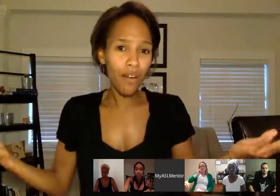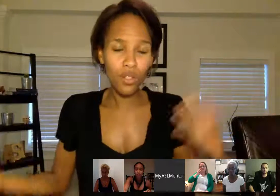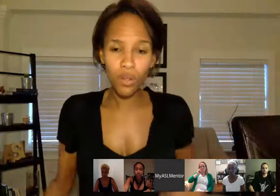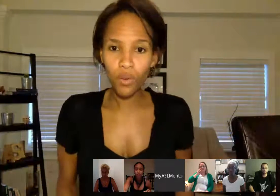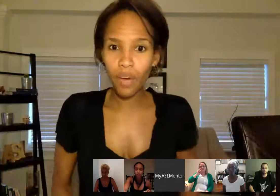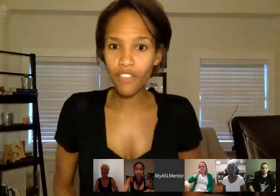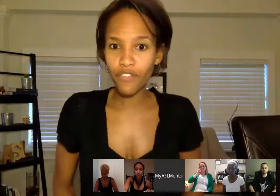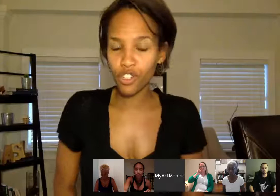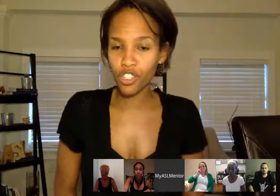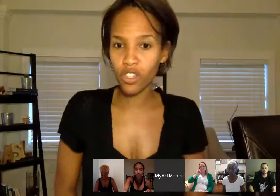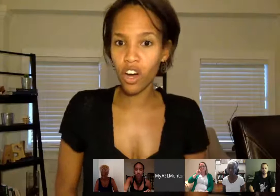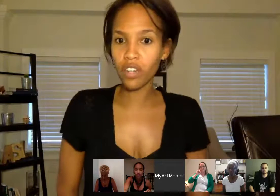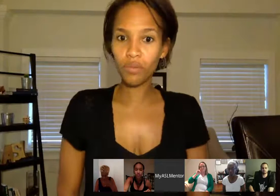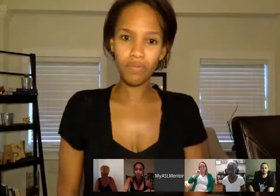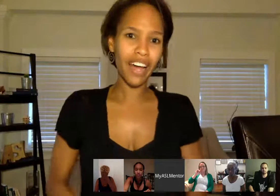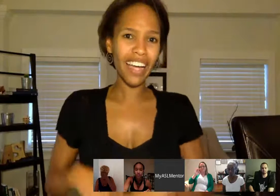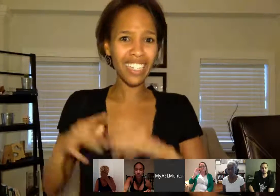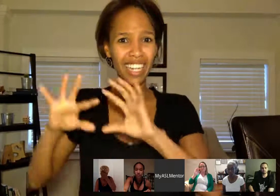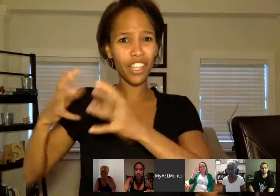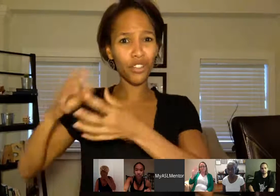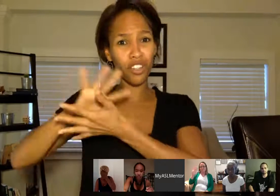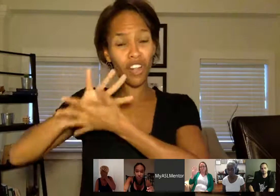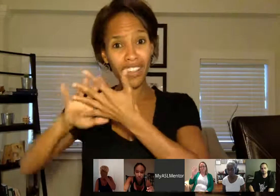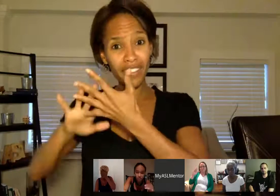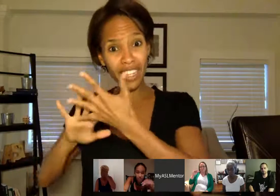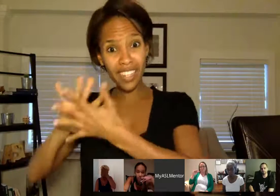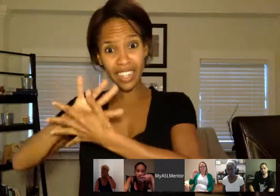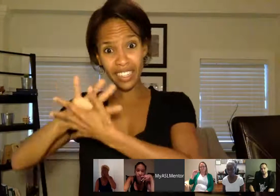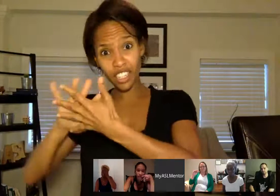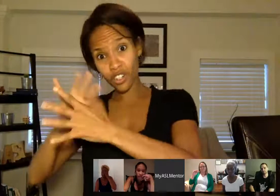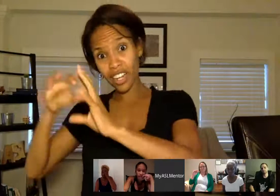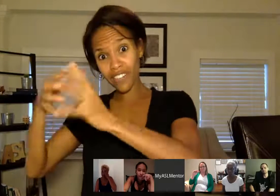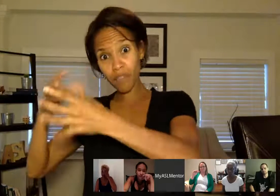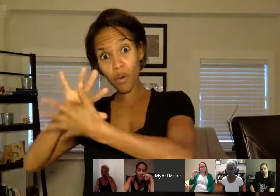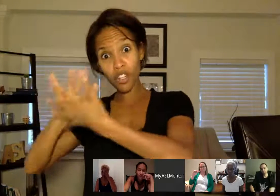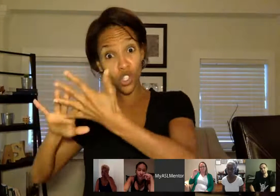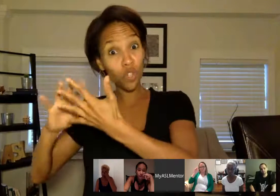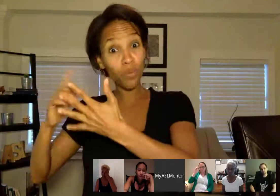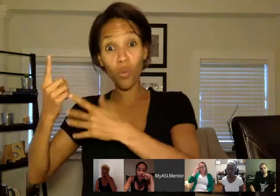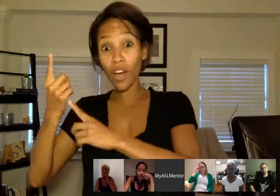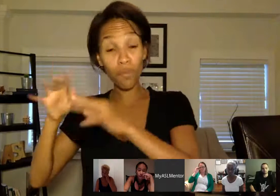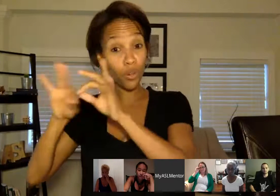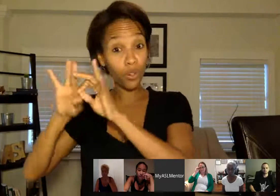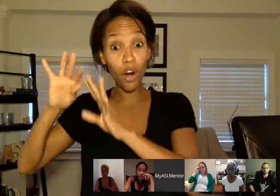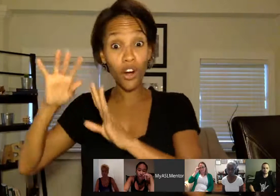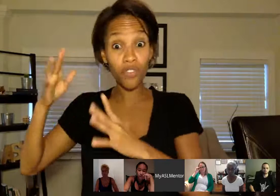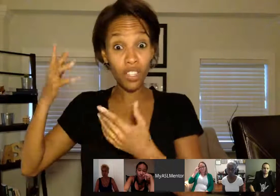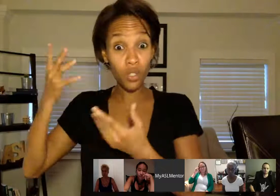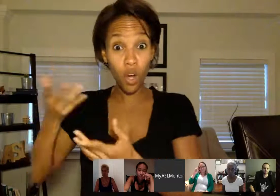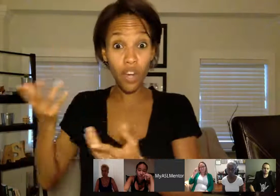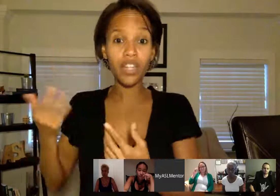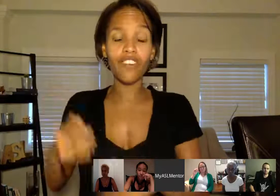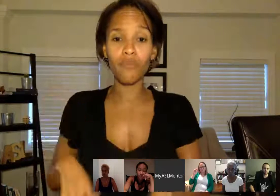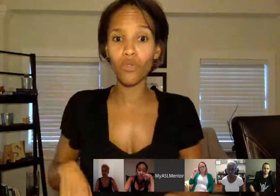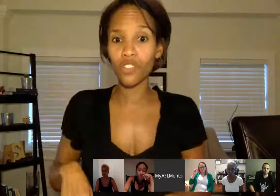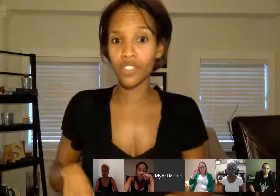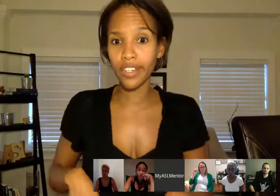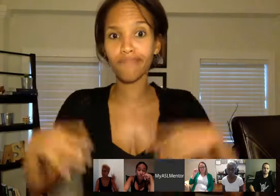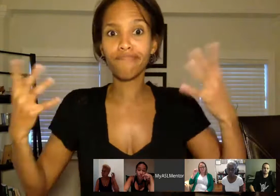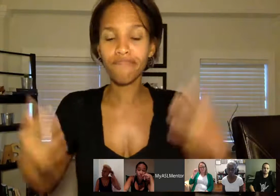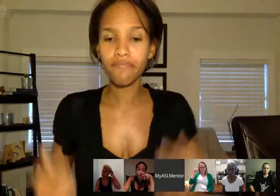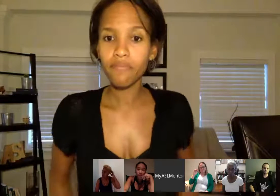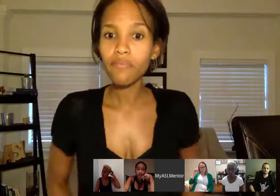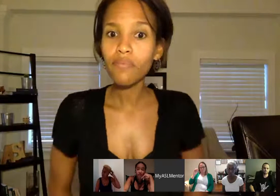so that was my first thought, that idea that there's a lot of things there are a lot of components to it, but one important part of it is what? Government